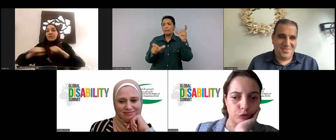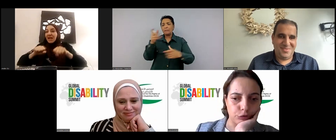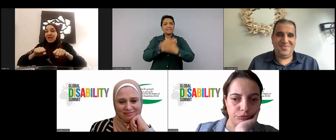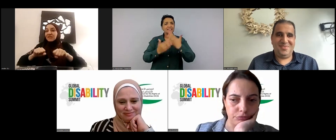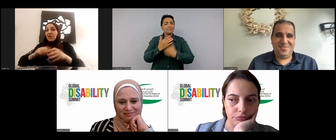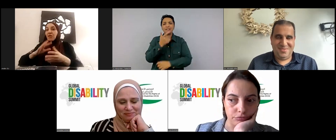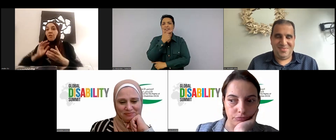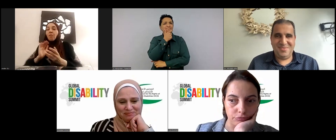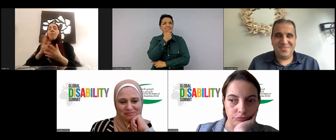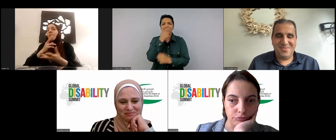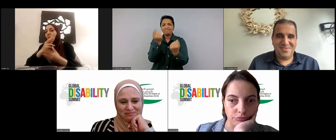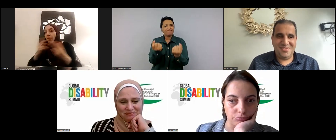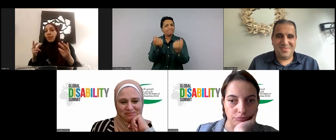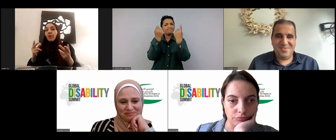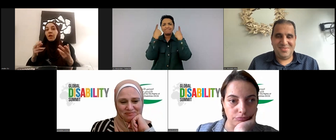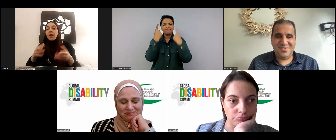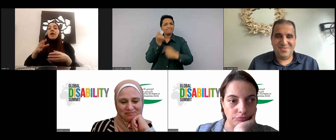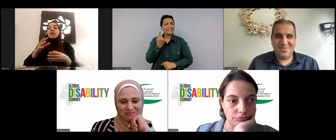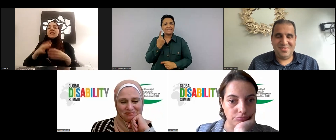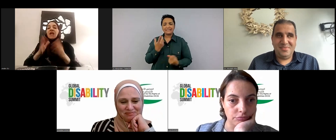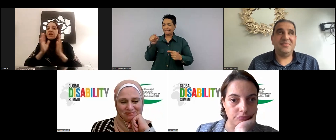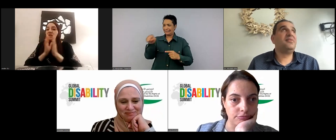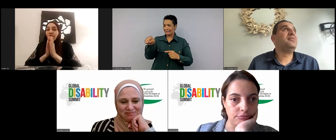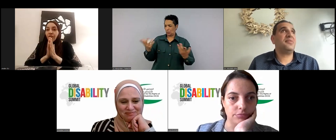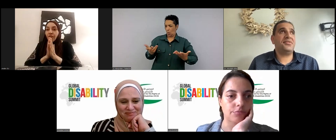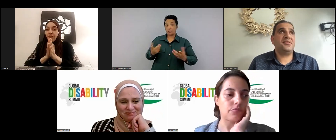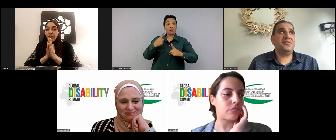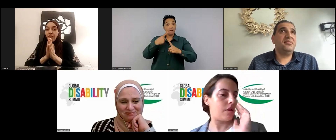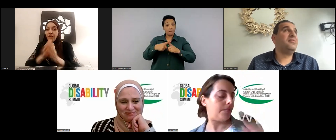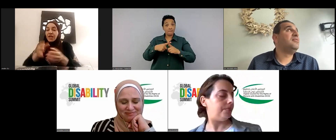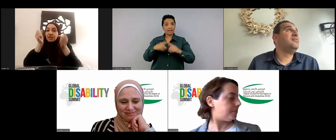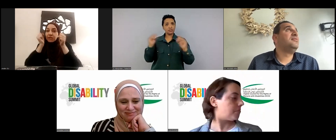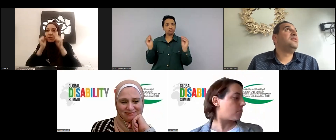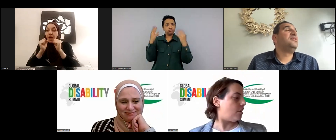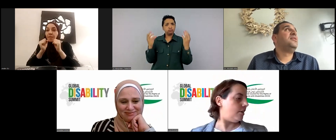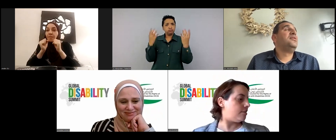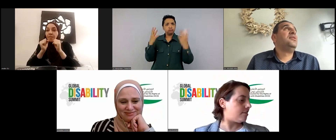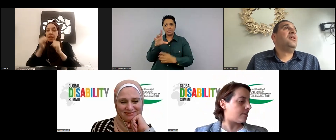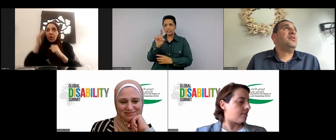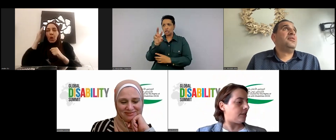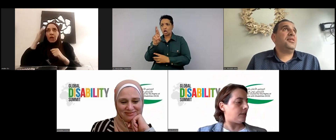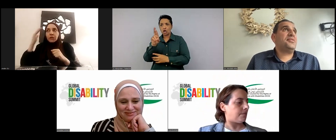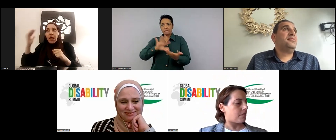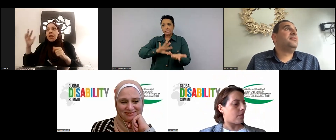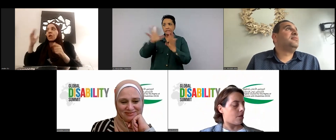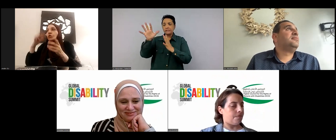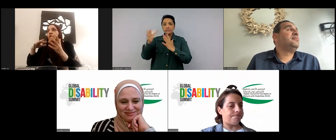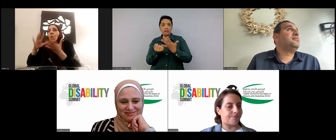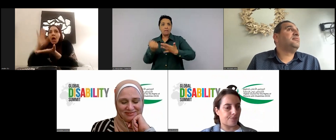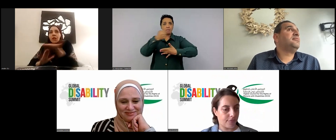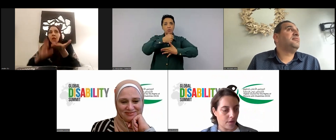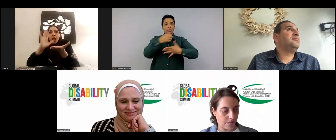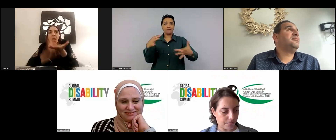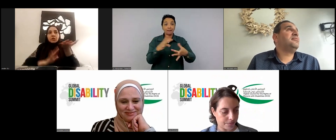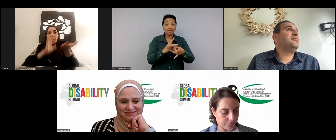not really highly prioritized within the disability community. So we intended